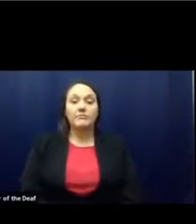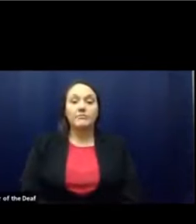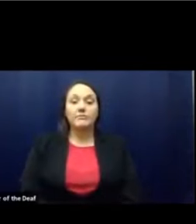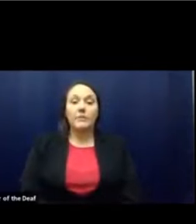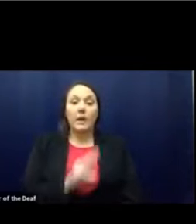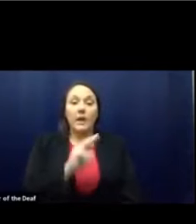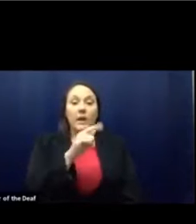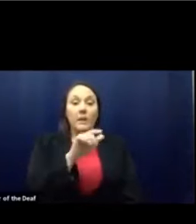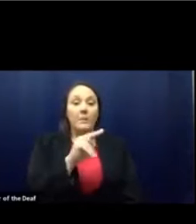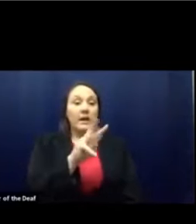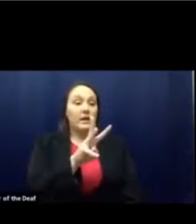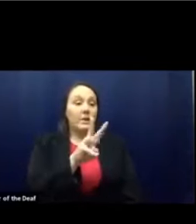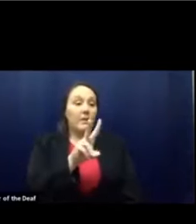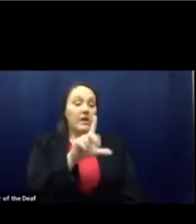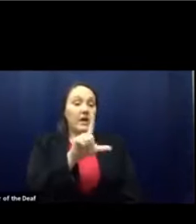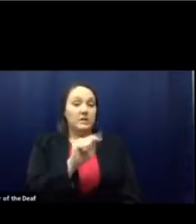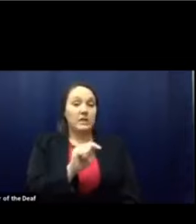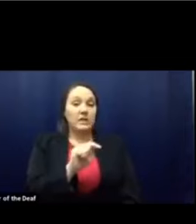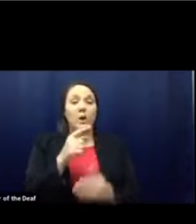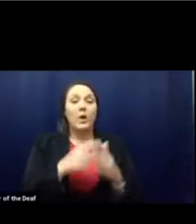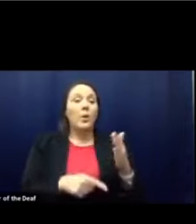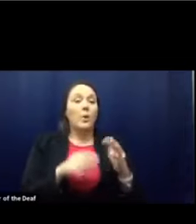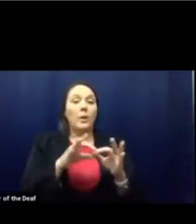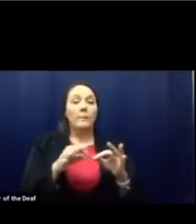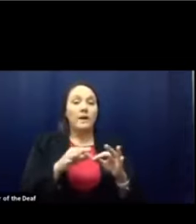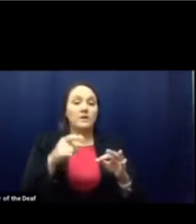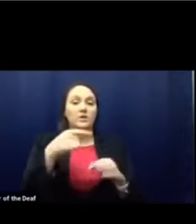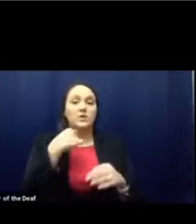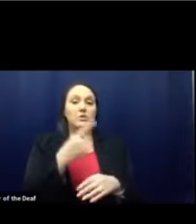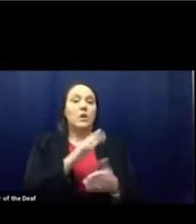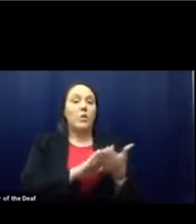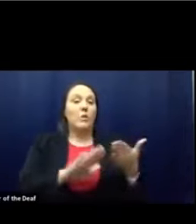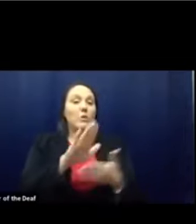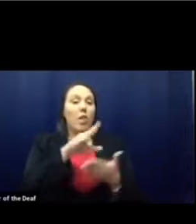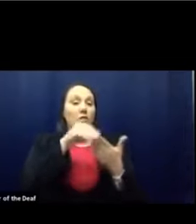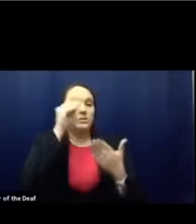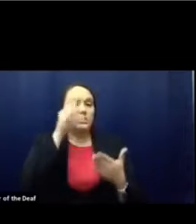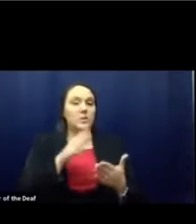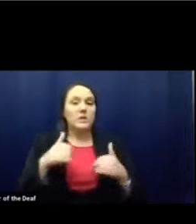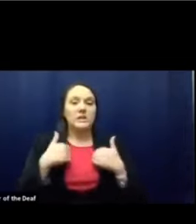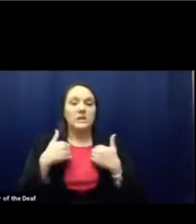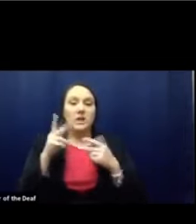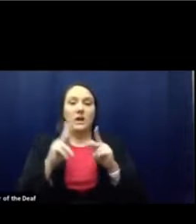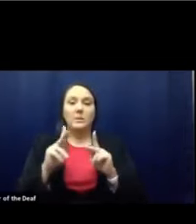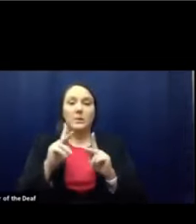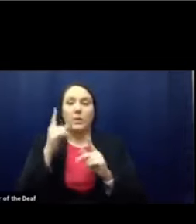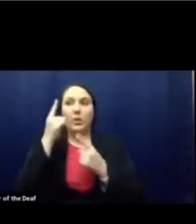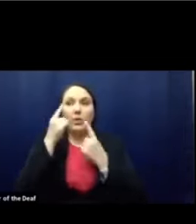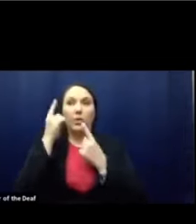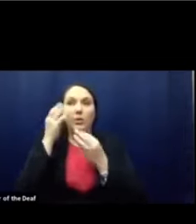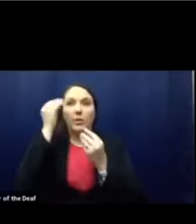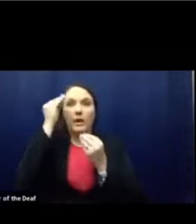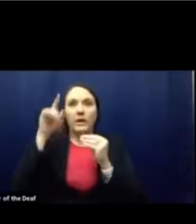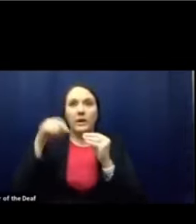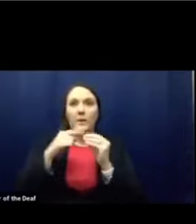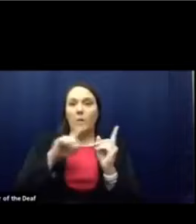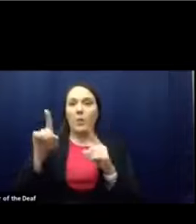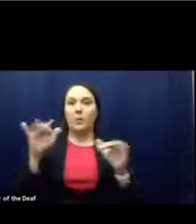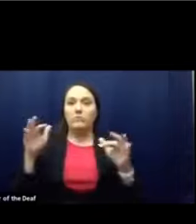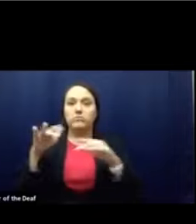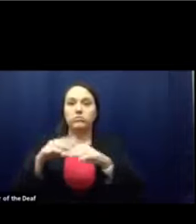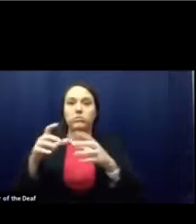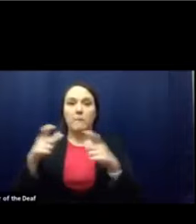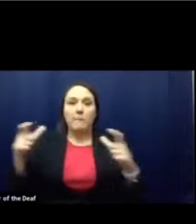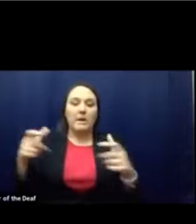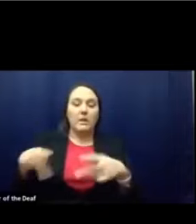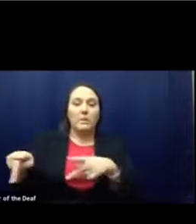with WBLT, what message would you send to college students or other young people who are considering attending a large gathering?